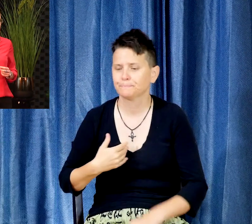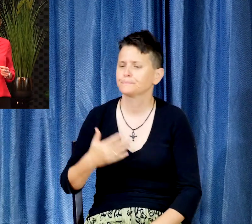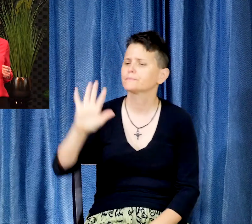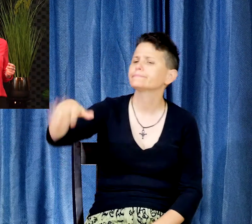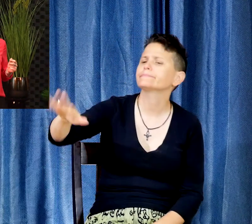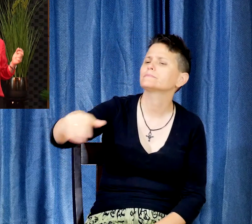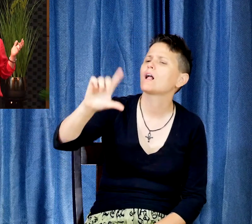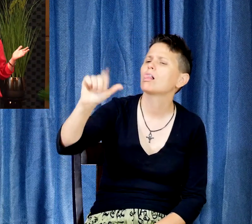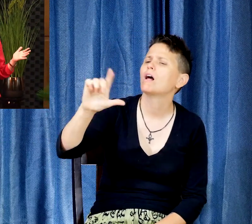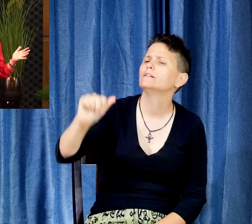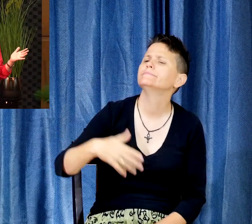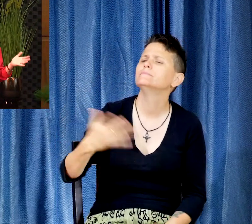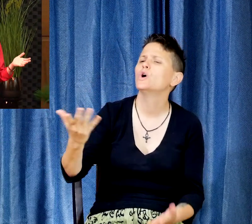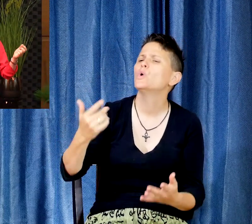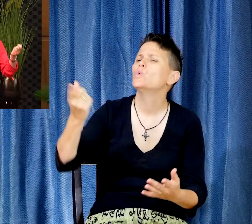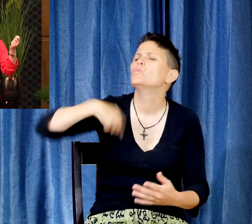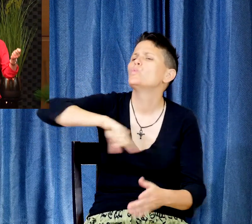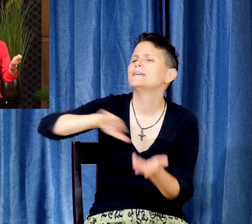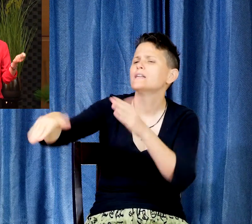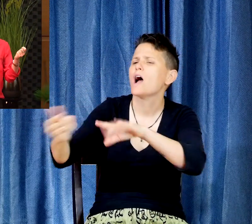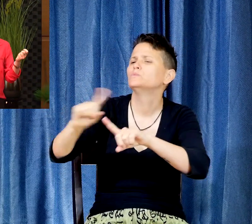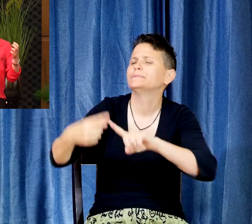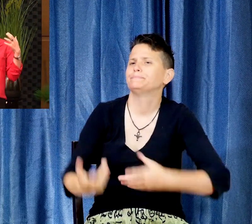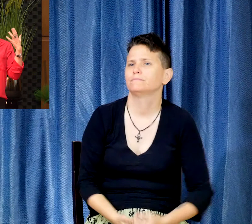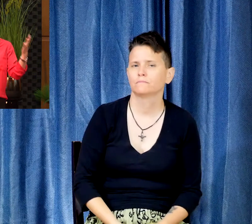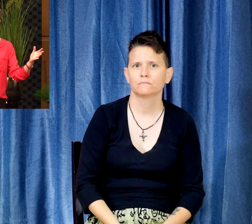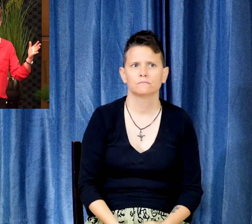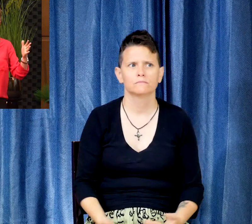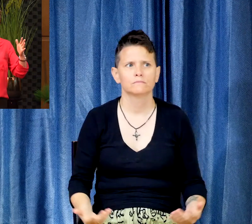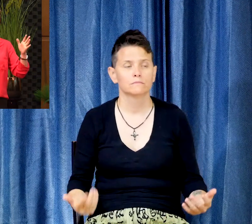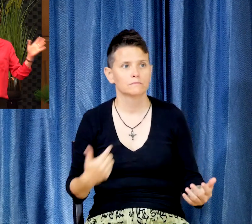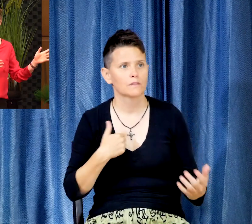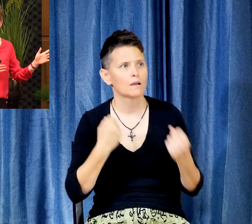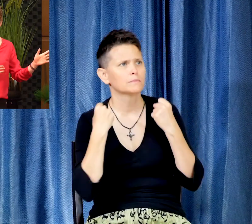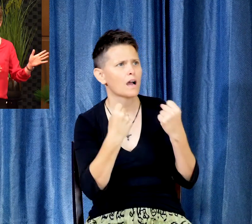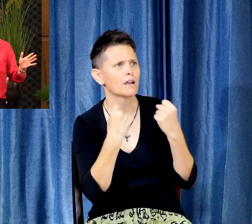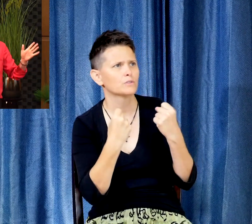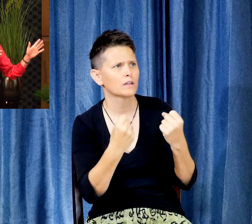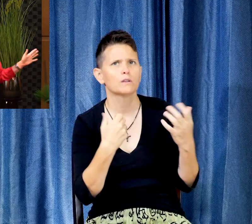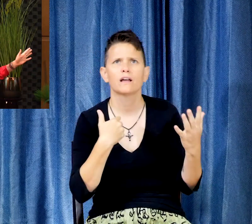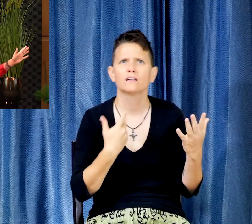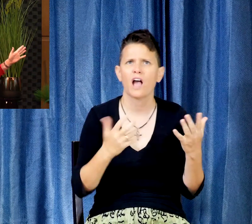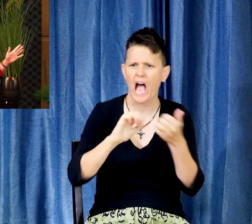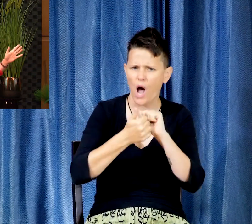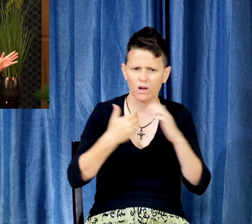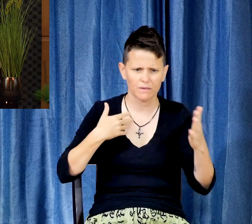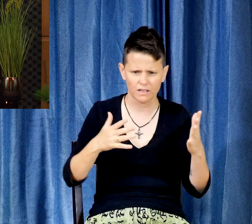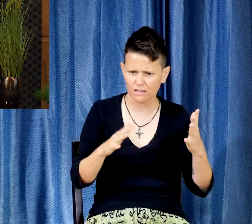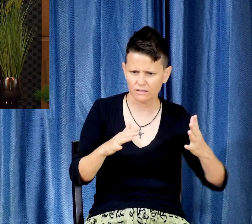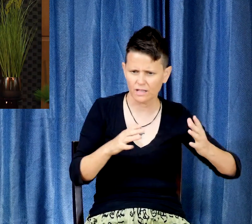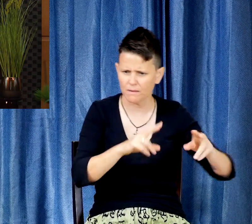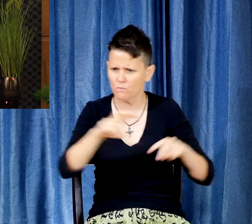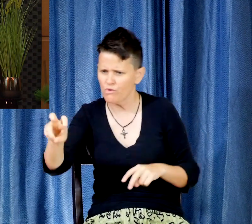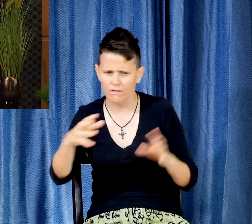die? I'm sitting there driving down the road thinking about how I'm going to get him moved into Paw Patrol and transitioned before my 5